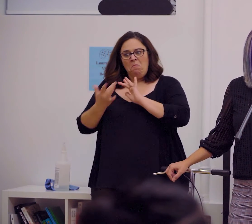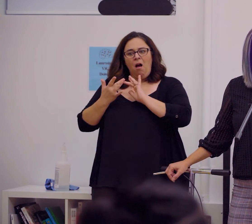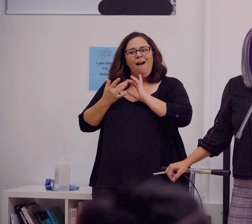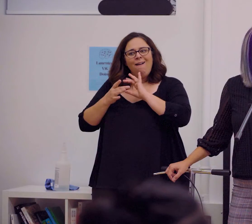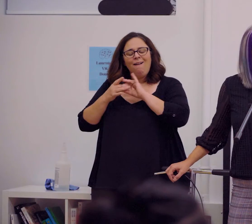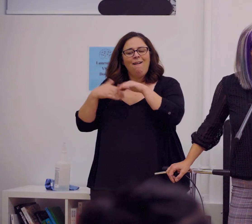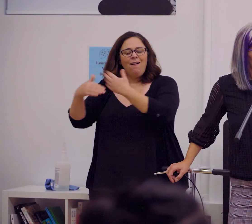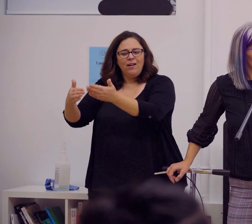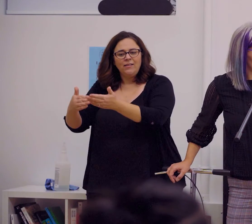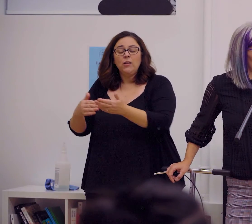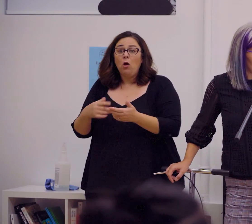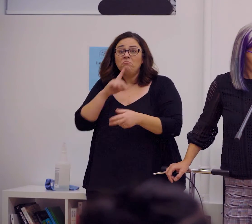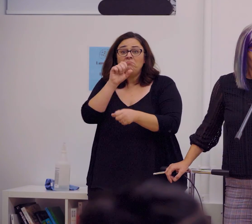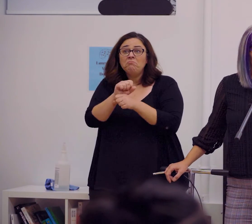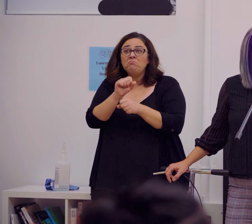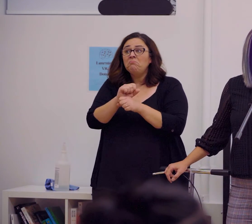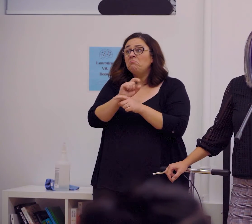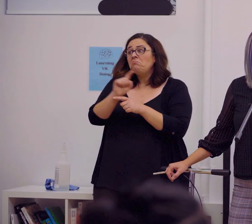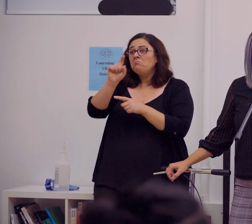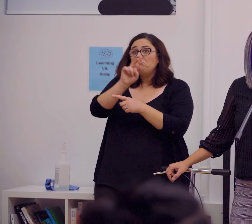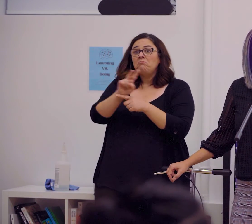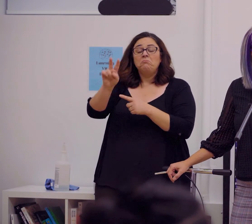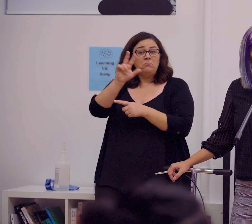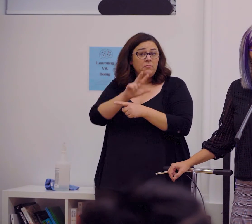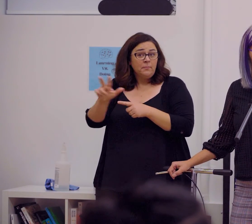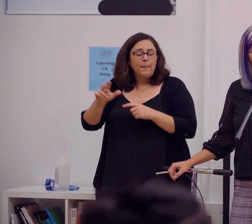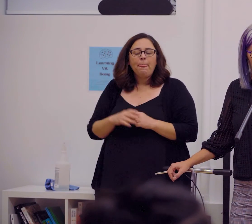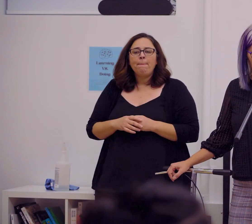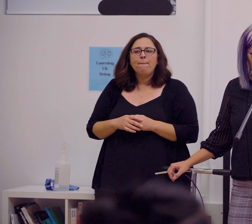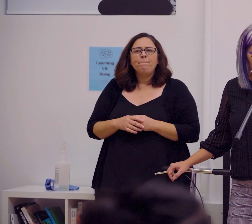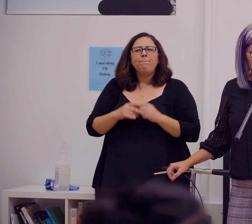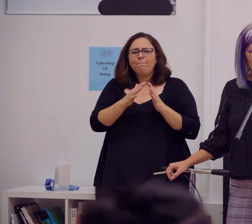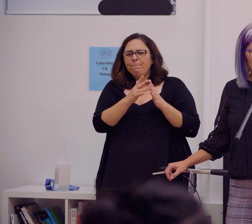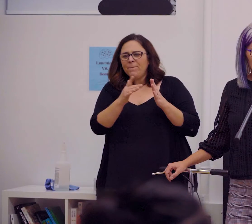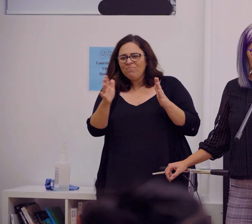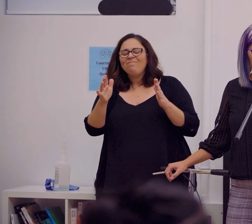with. So that process did take a few weeks for sure, but in the end,